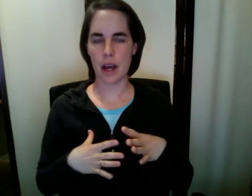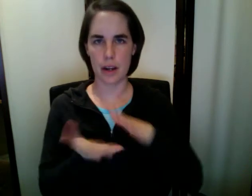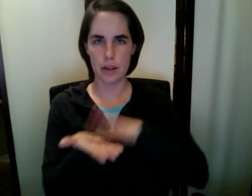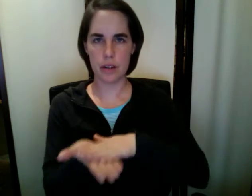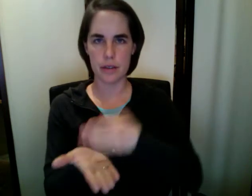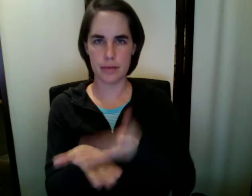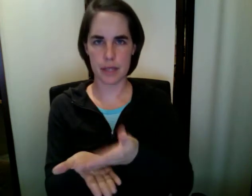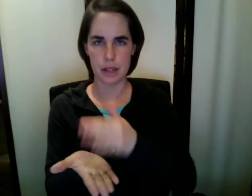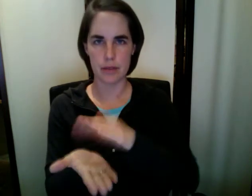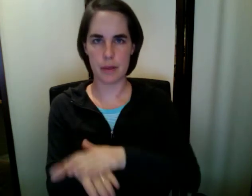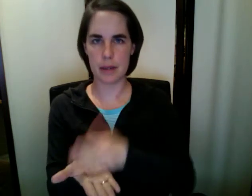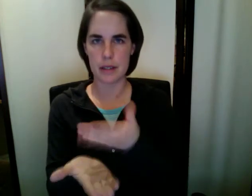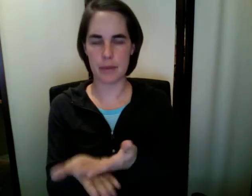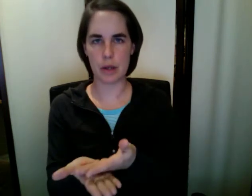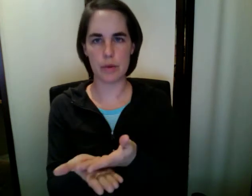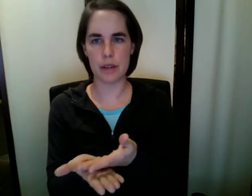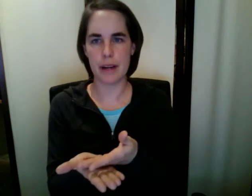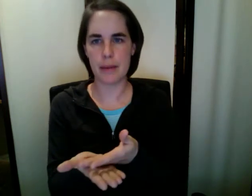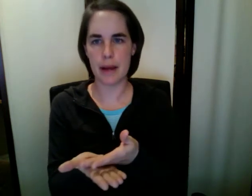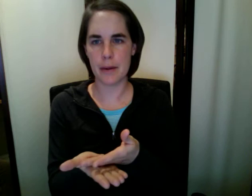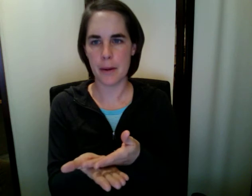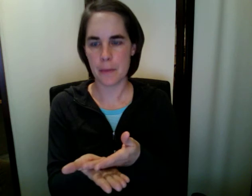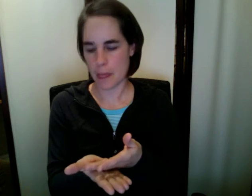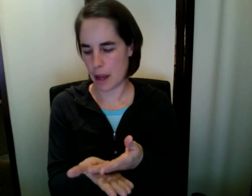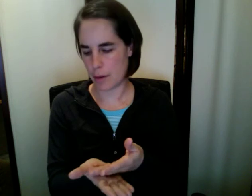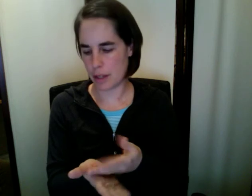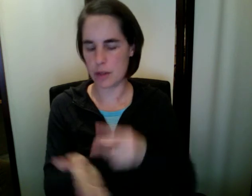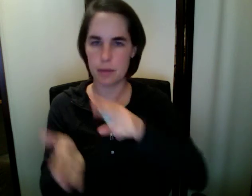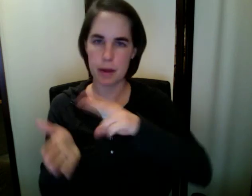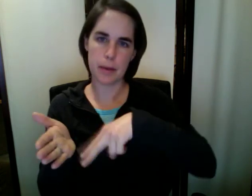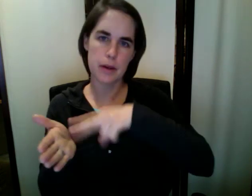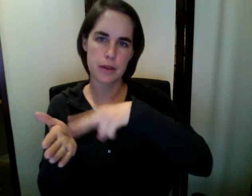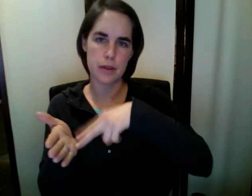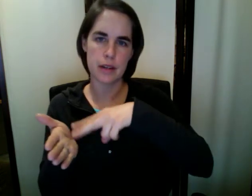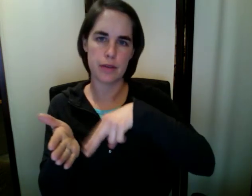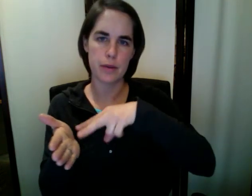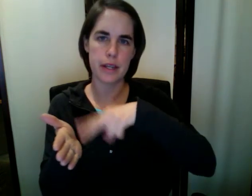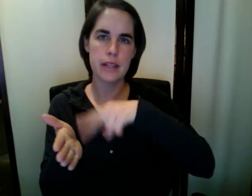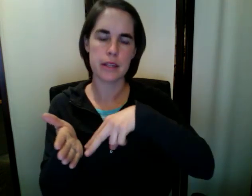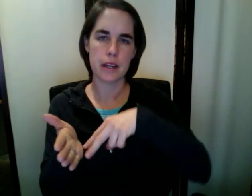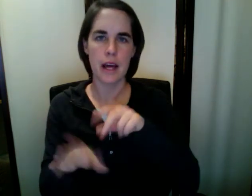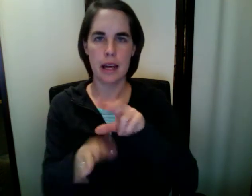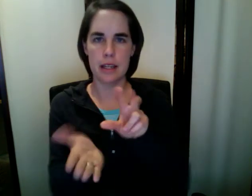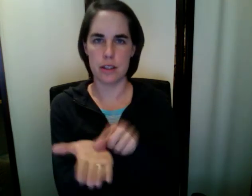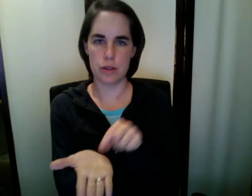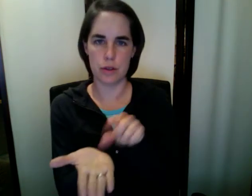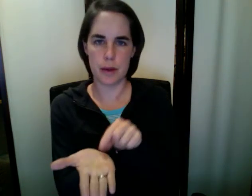Cook, like you're flipping something over in a frying pan. Read newspaper. So the sign for read and newspaper.